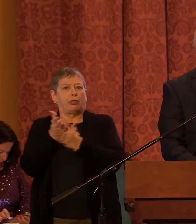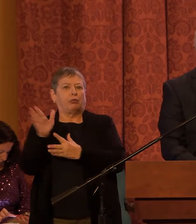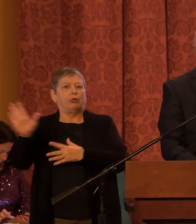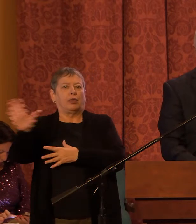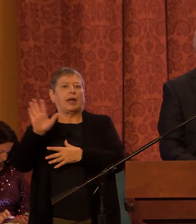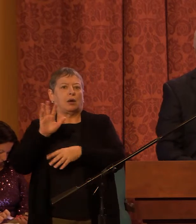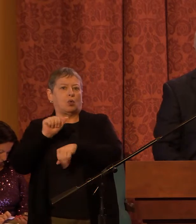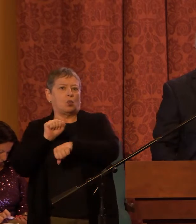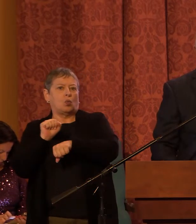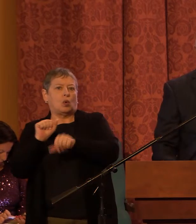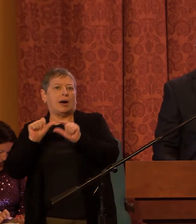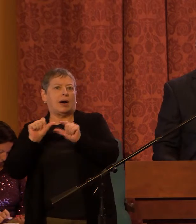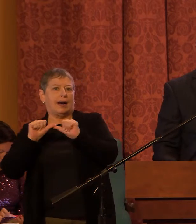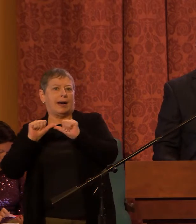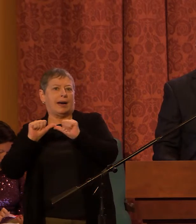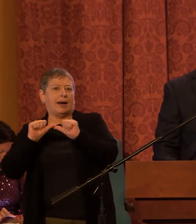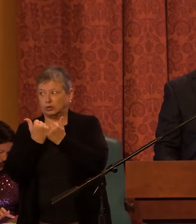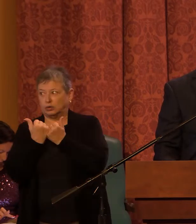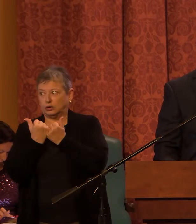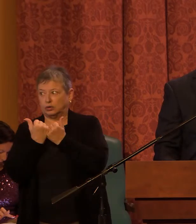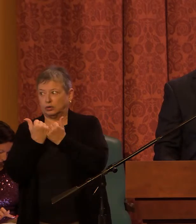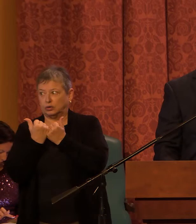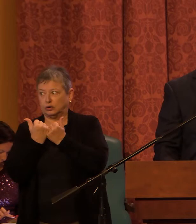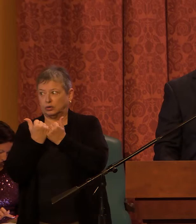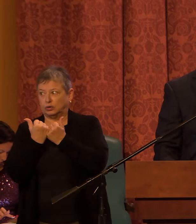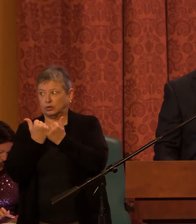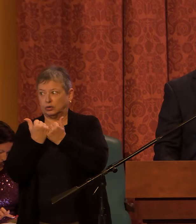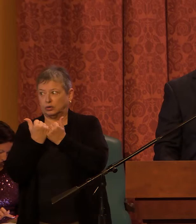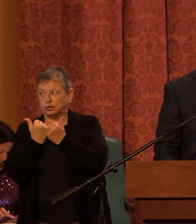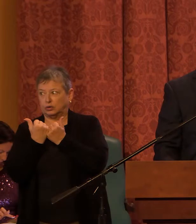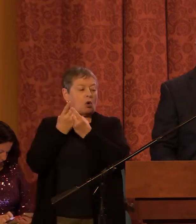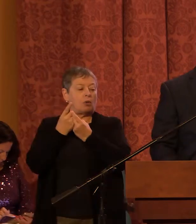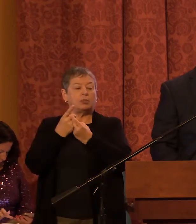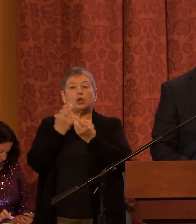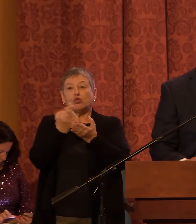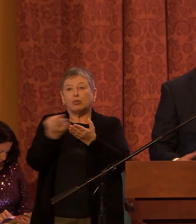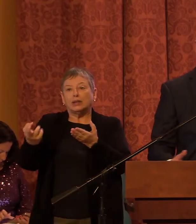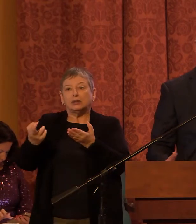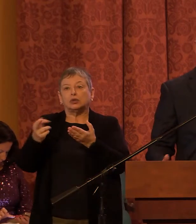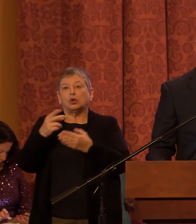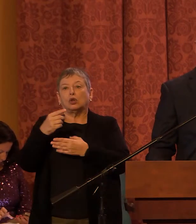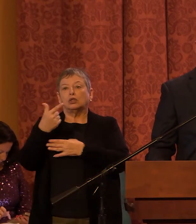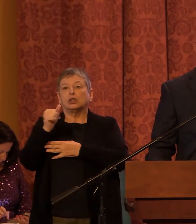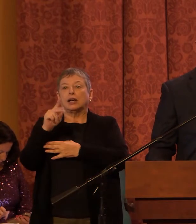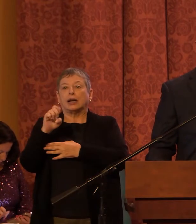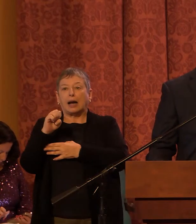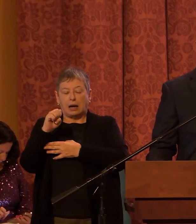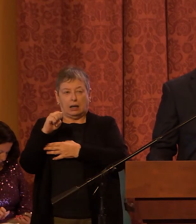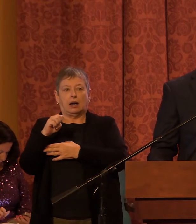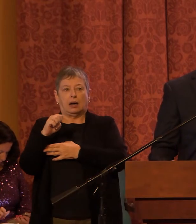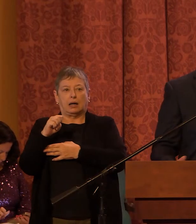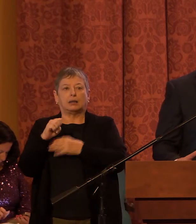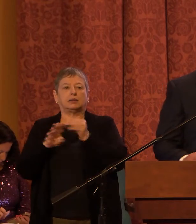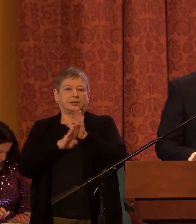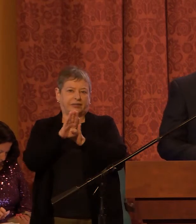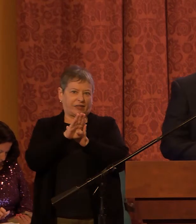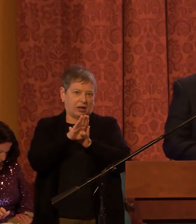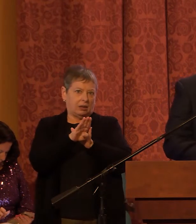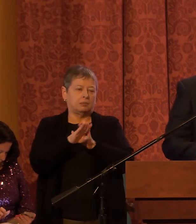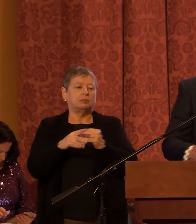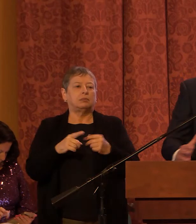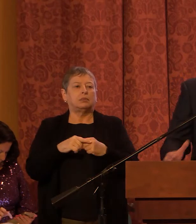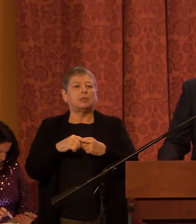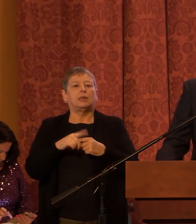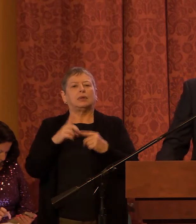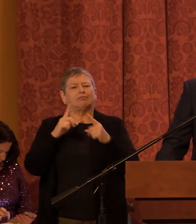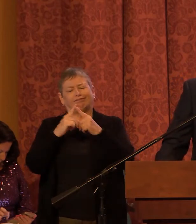work, the Louisiana Employment First Report and the Louisiana Employment Resource Guide were developed. And then